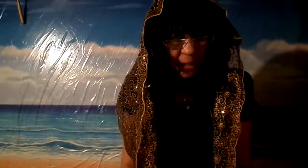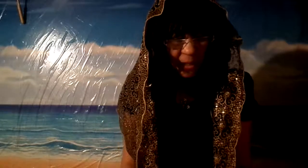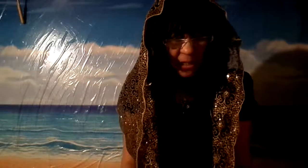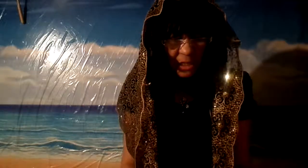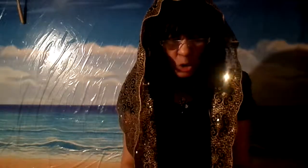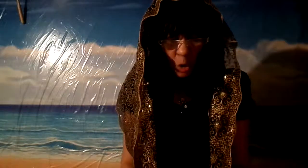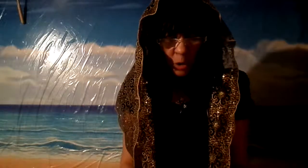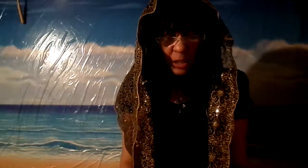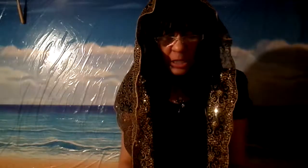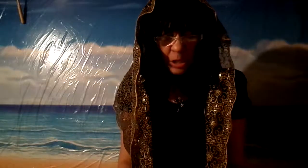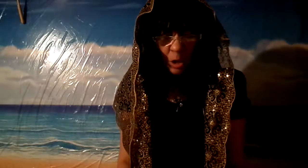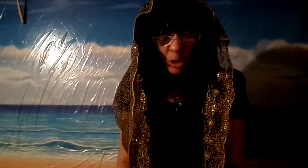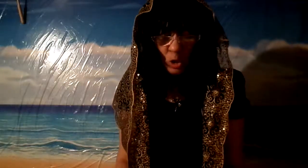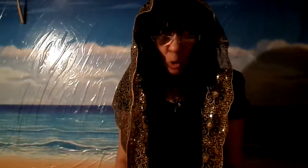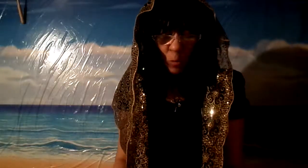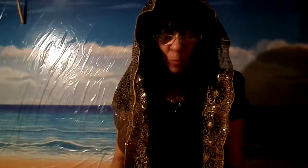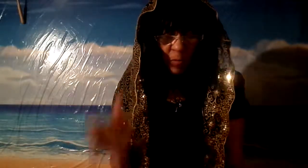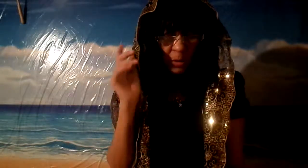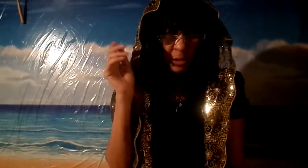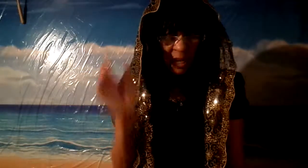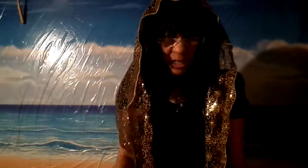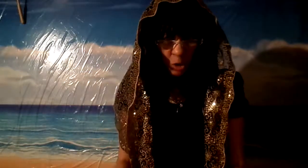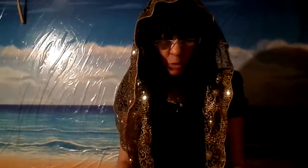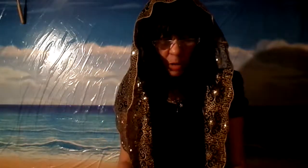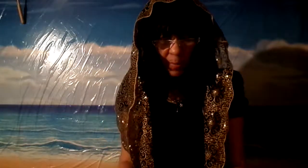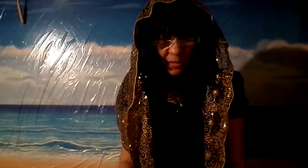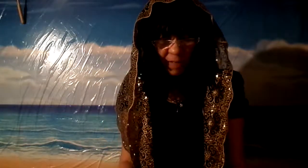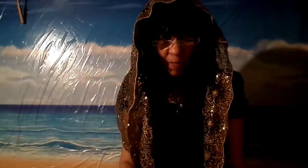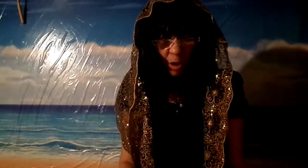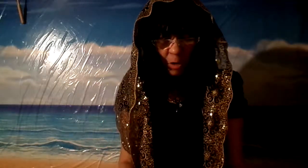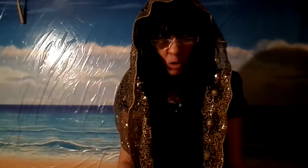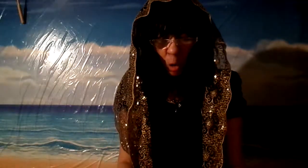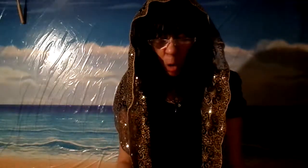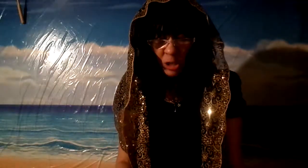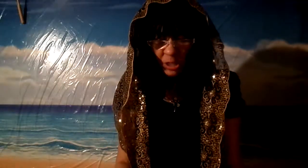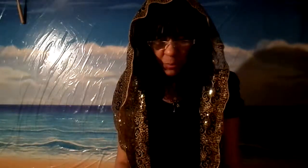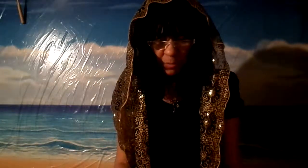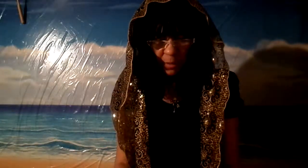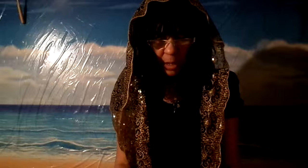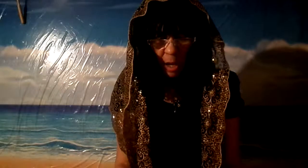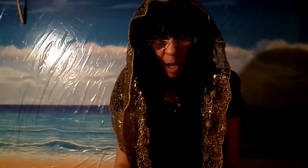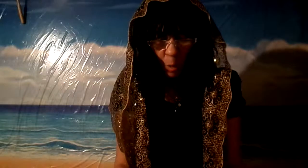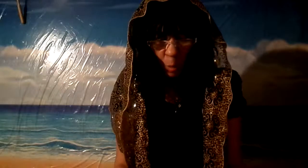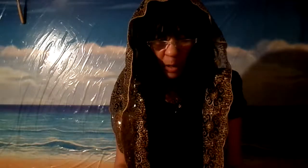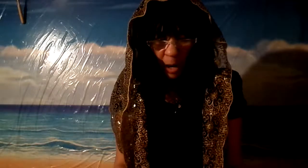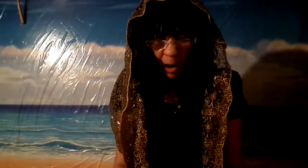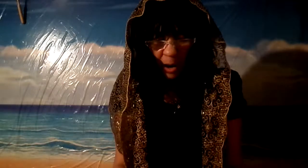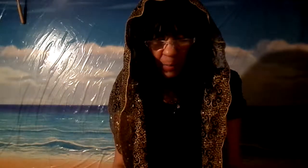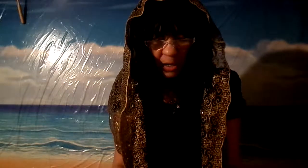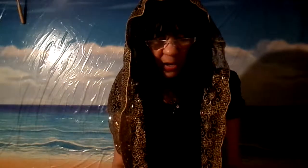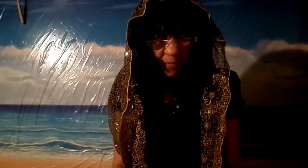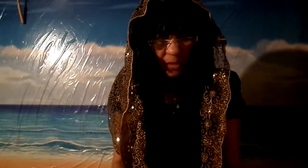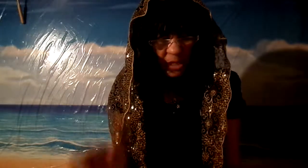Speaking in tongues is supernatural manifestation in the Holy Spirit. We all believe and